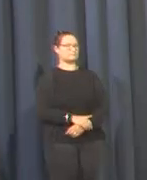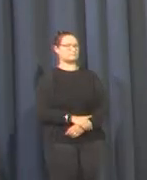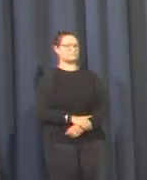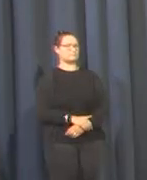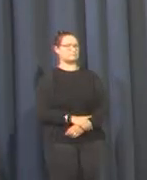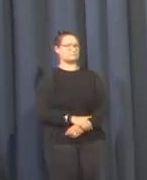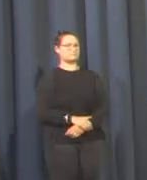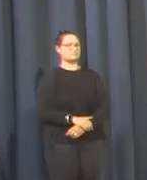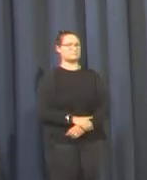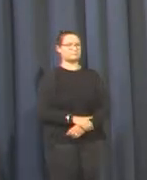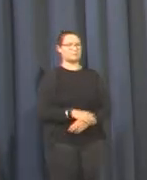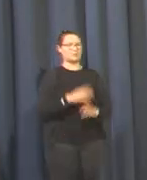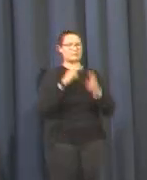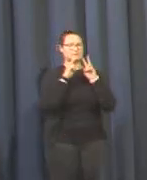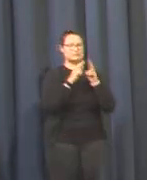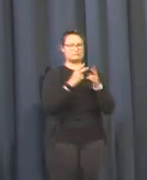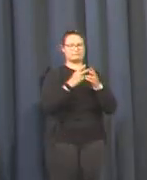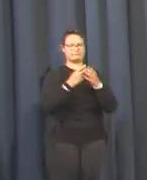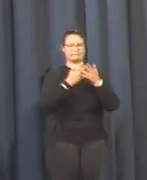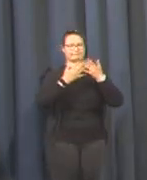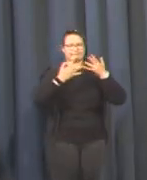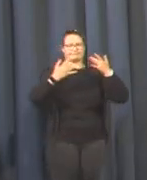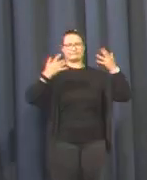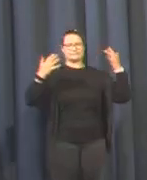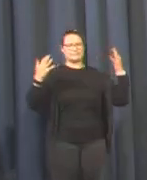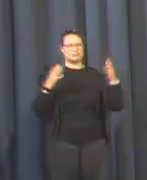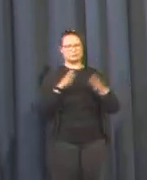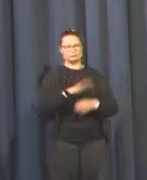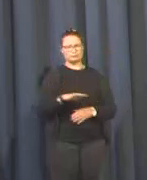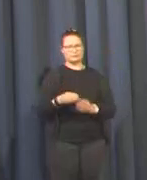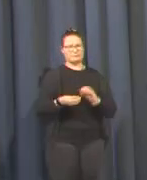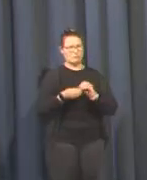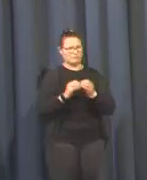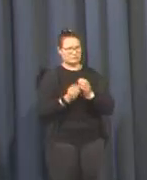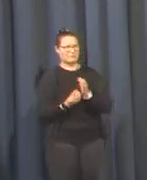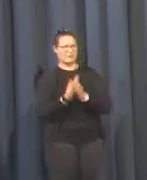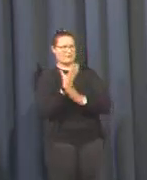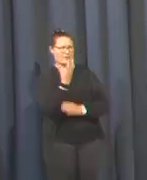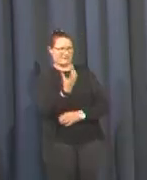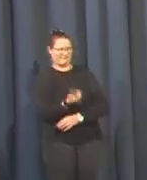I've seen hundreds of children with troubles with their development,